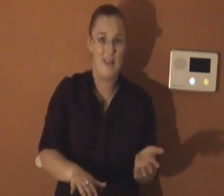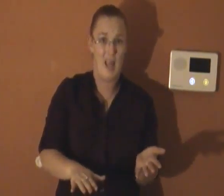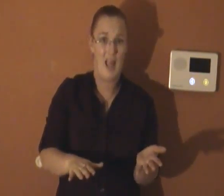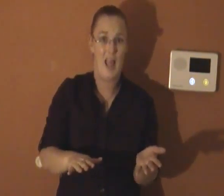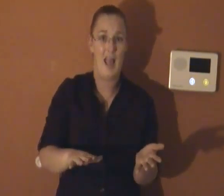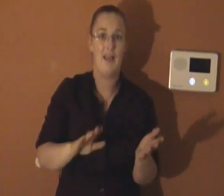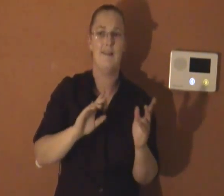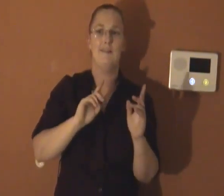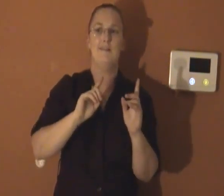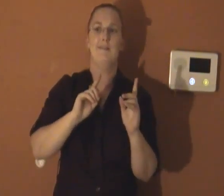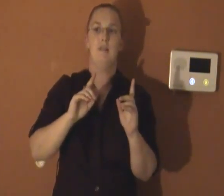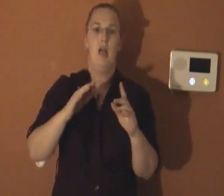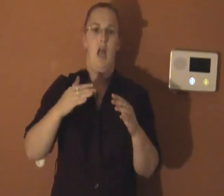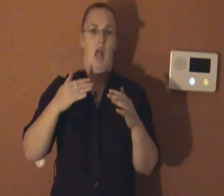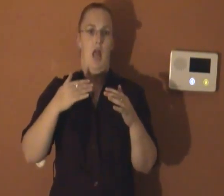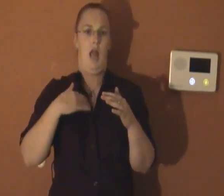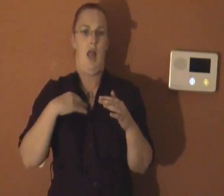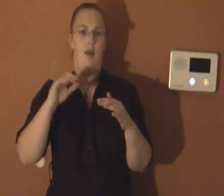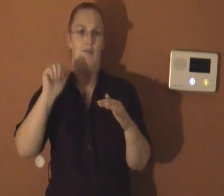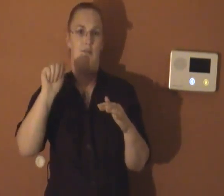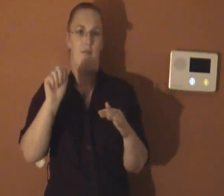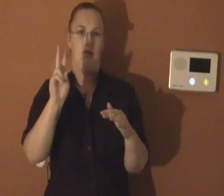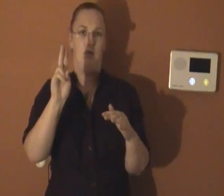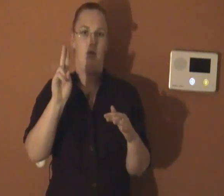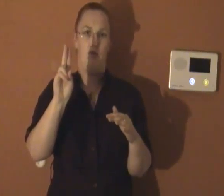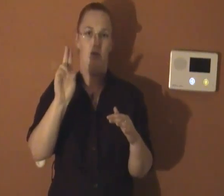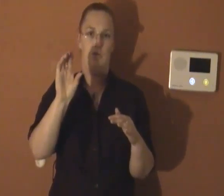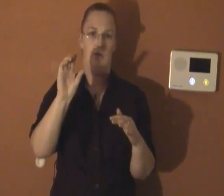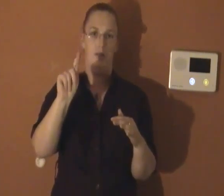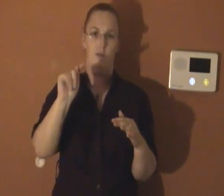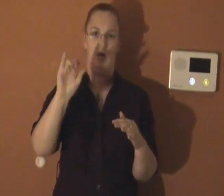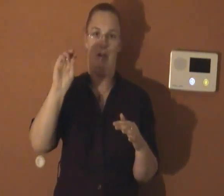auctioned to the general public, and so many of the things were lost to the family.